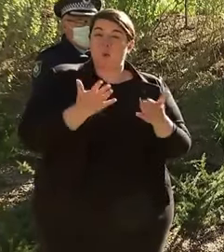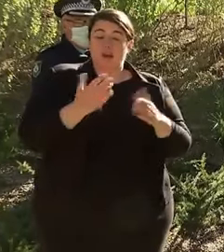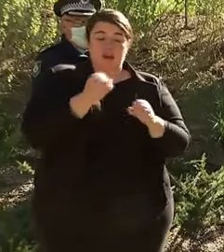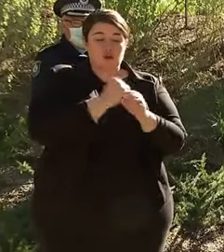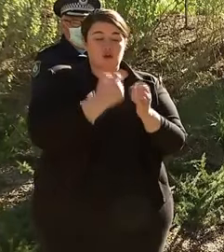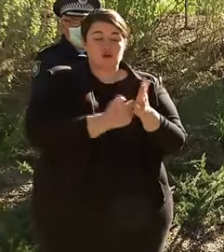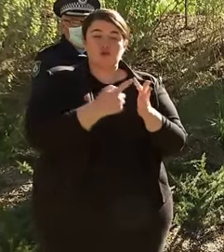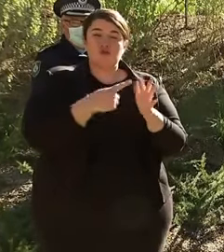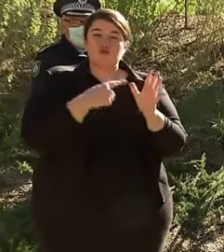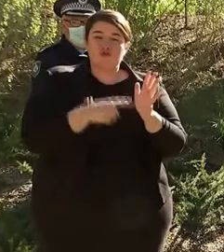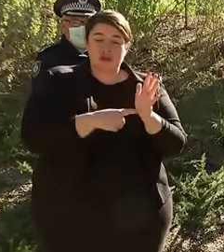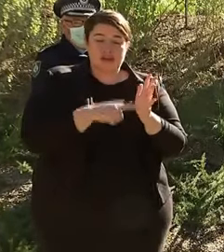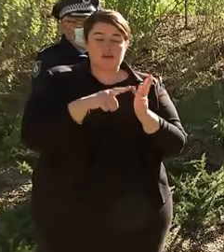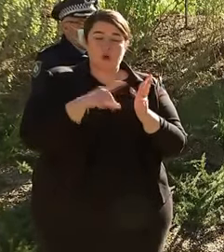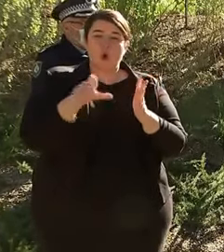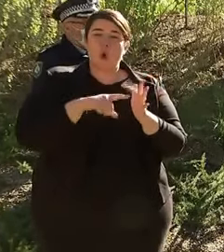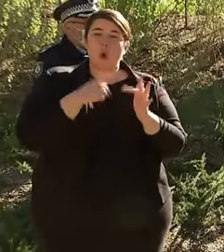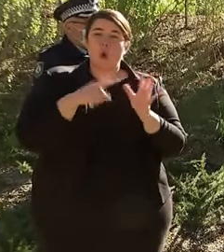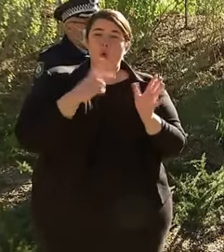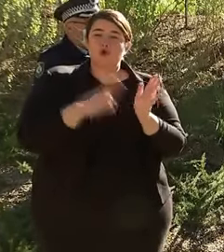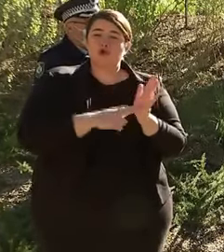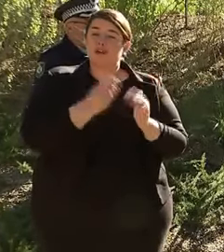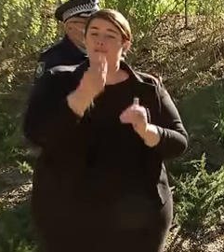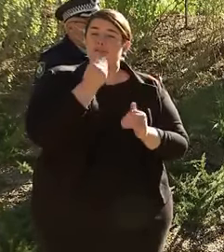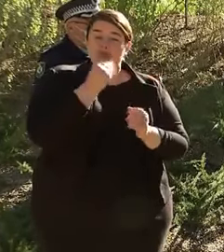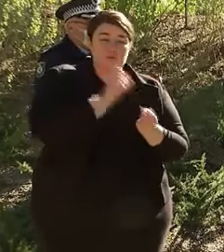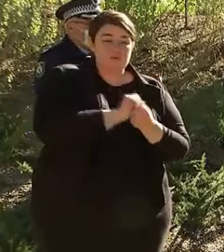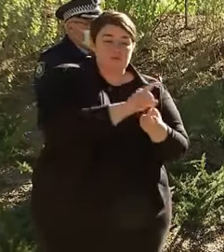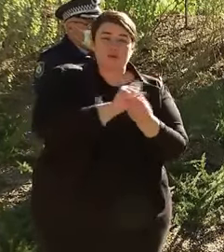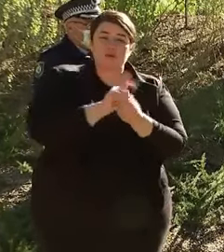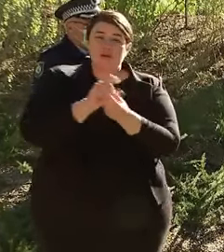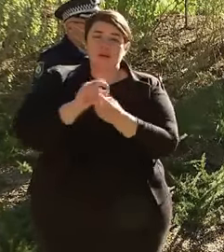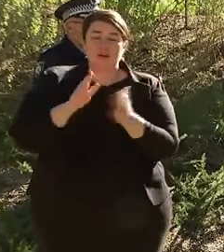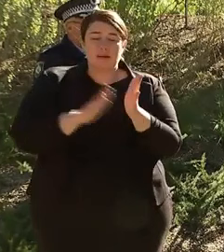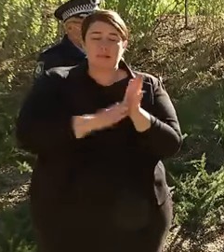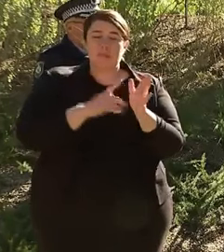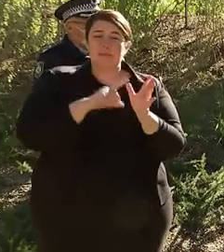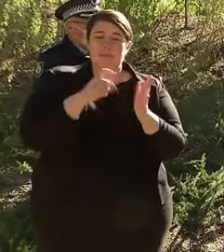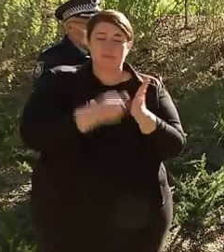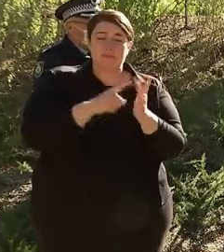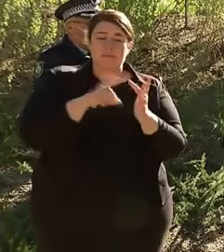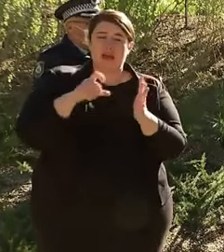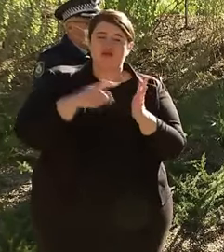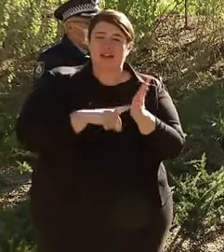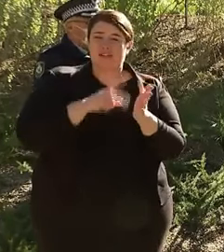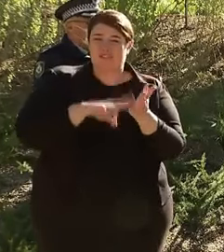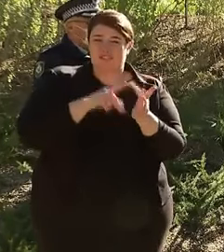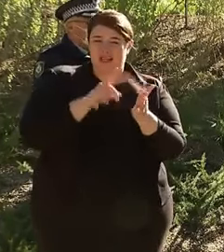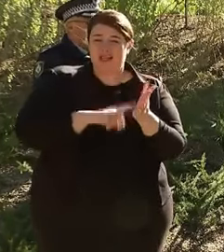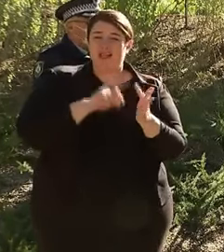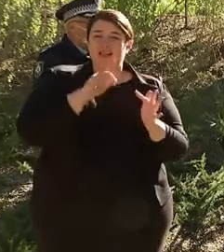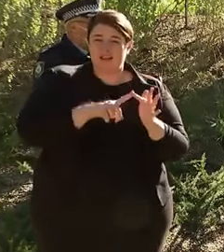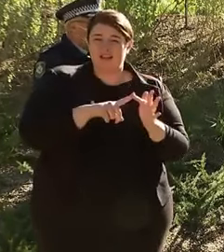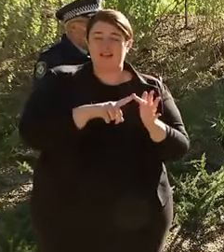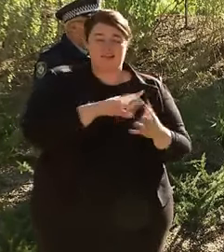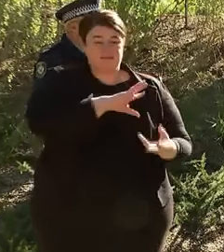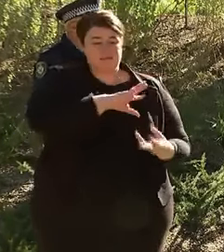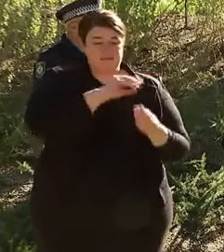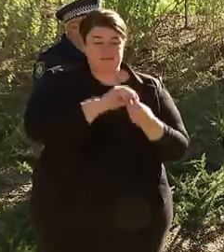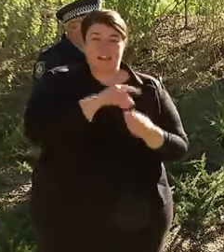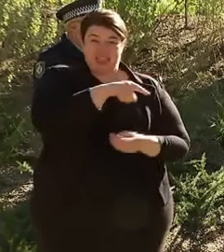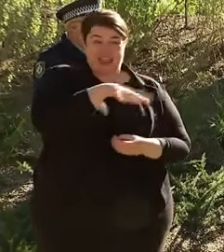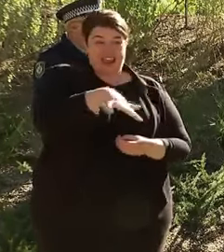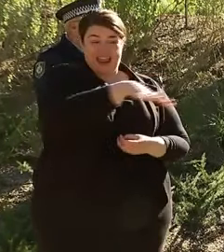Ocean Foods seafood wholesaler in Marrickville. And this brings the total number of cases acquired through the Great